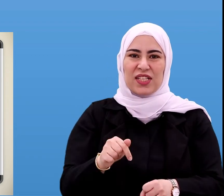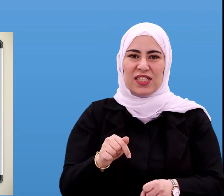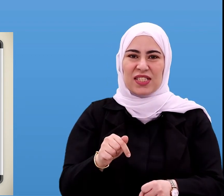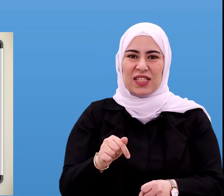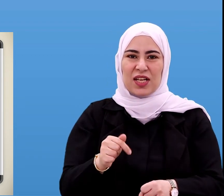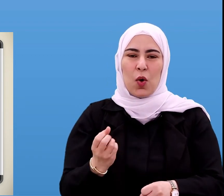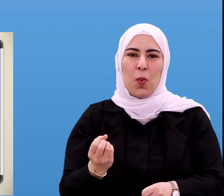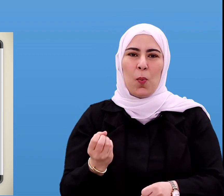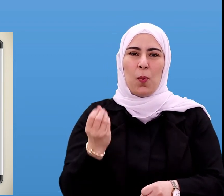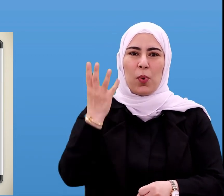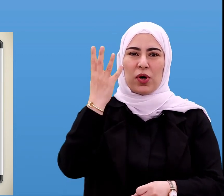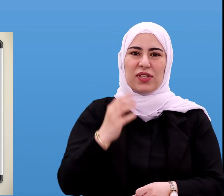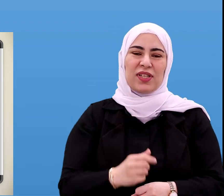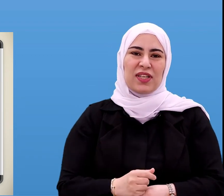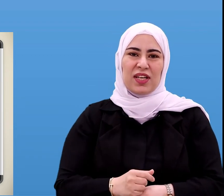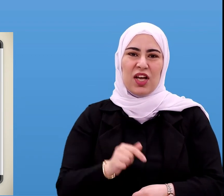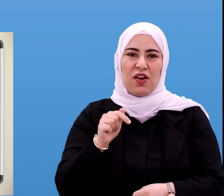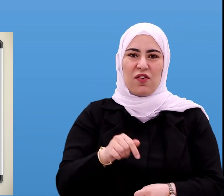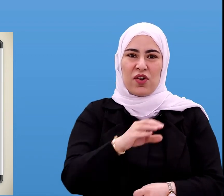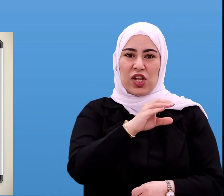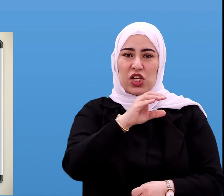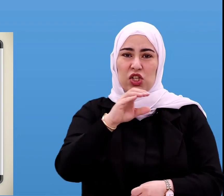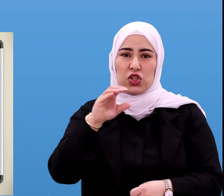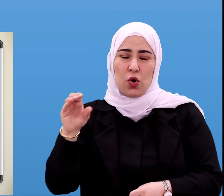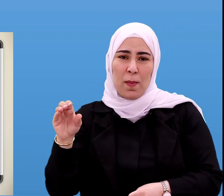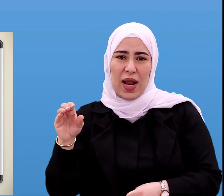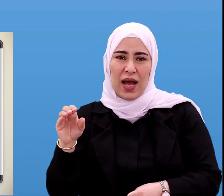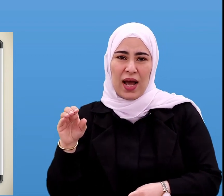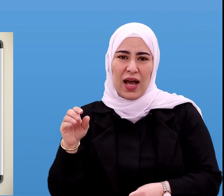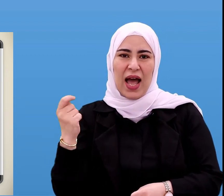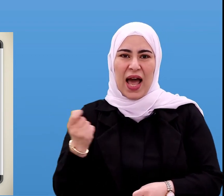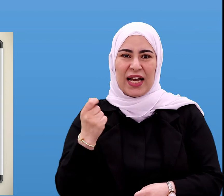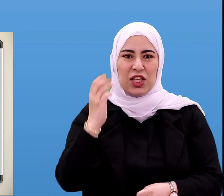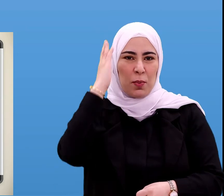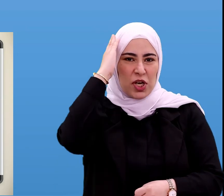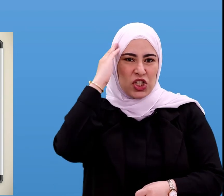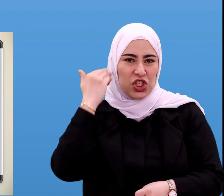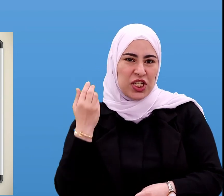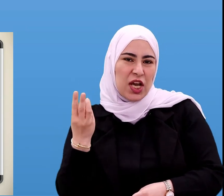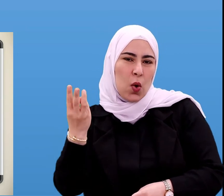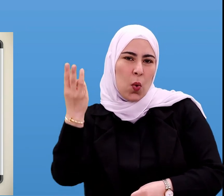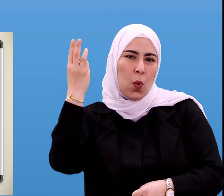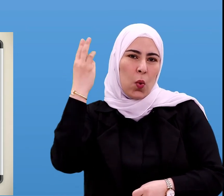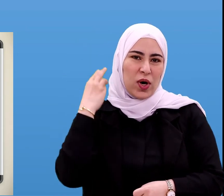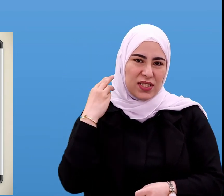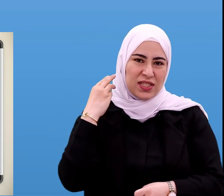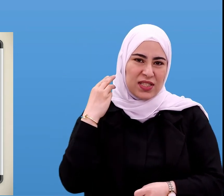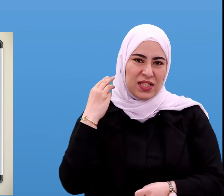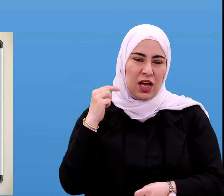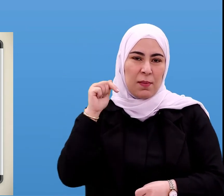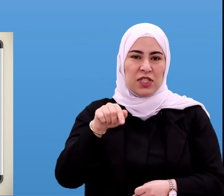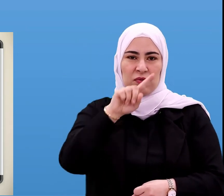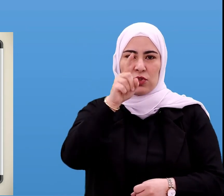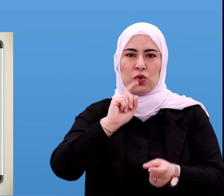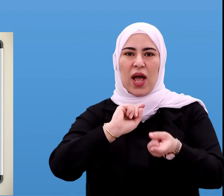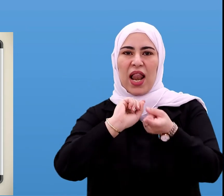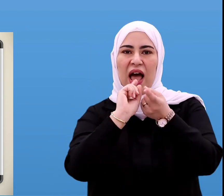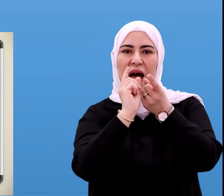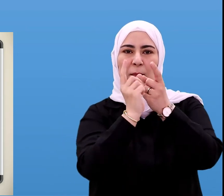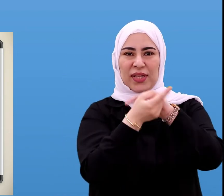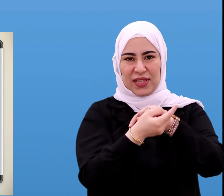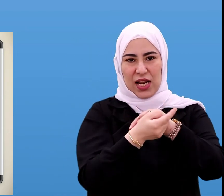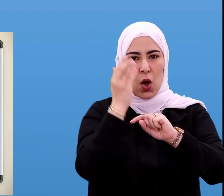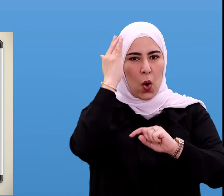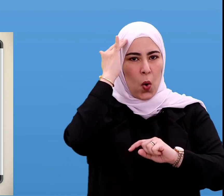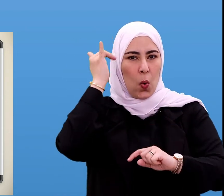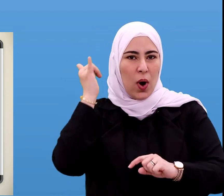was late or they were late. But in the question, we will invert the sentence. We